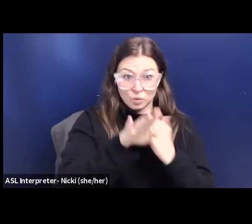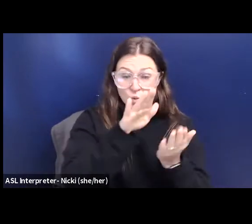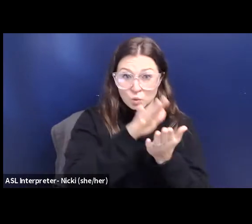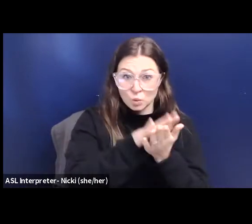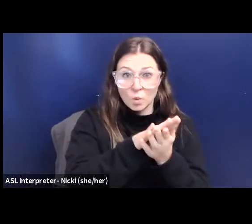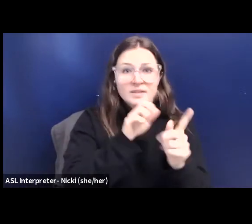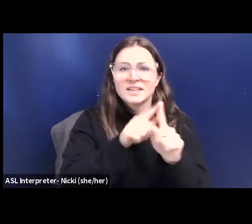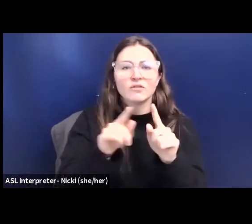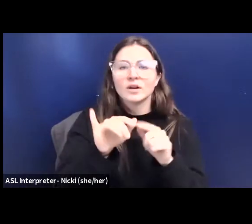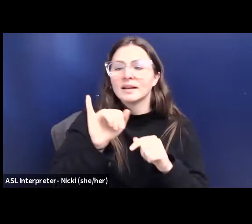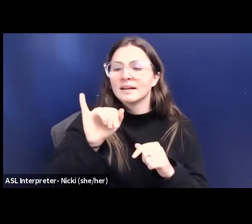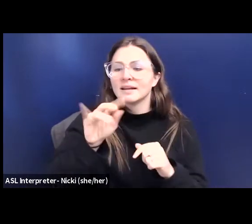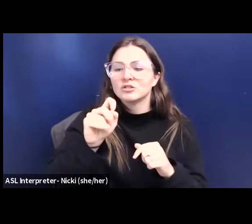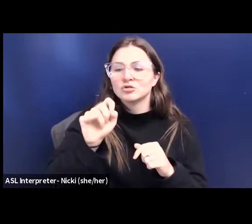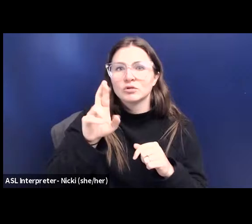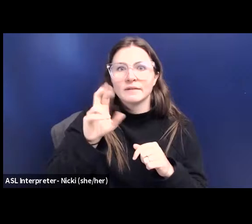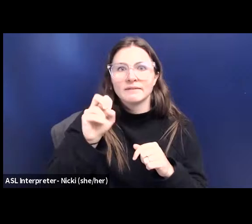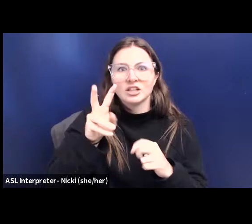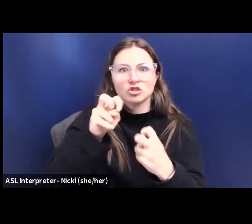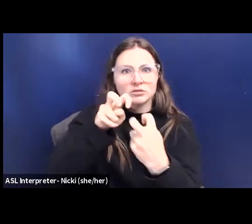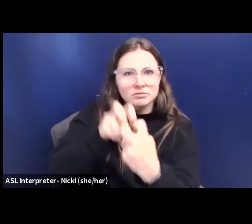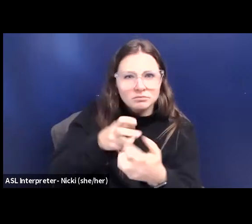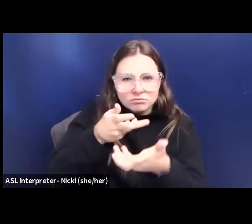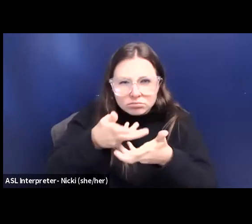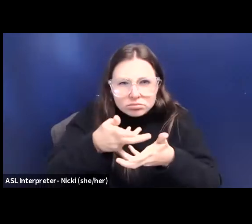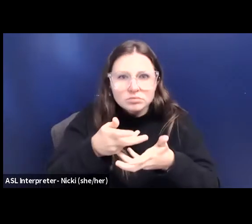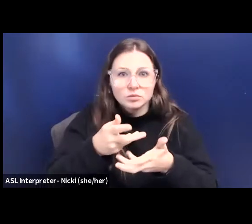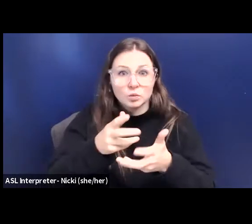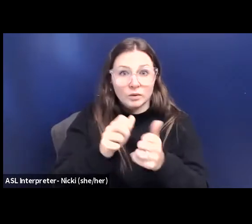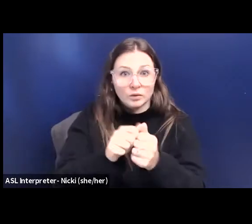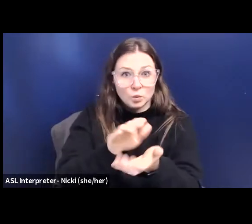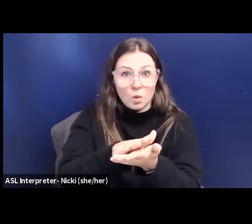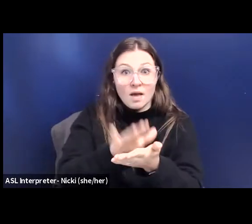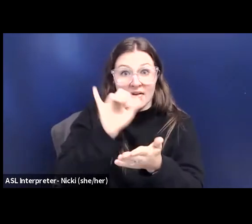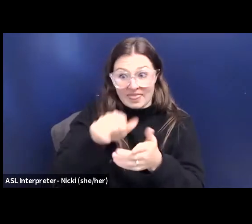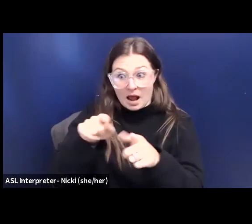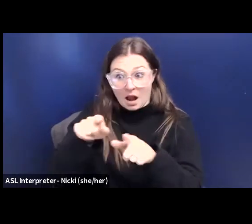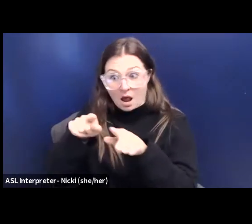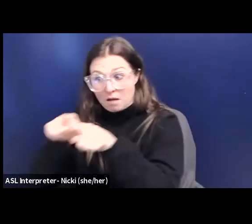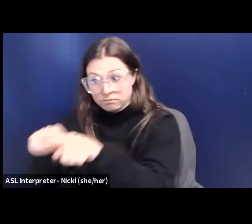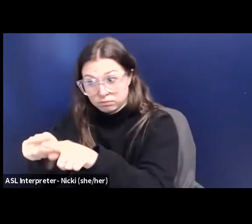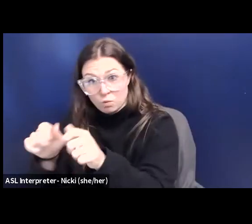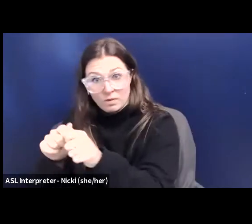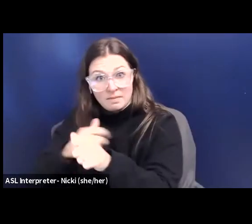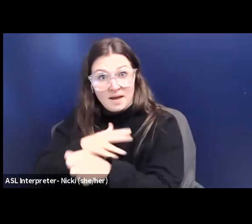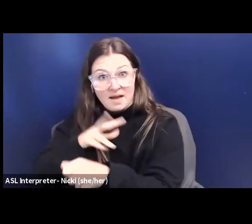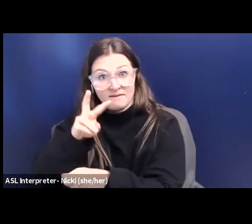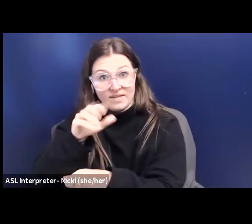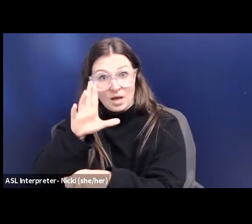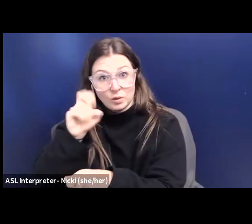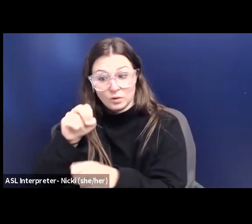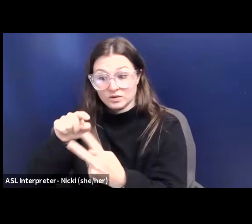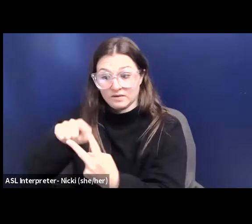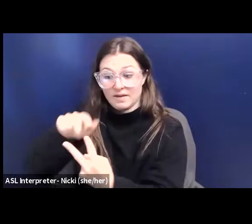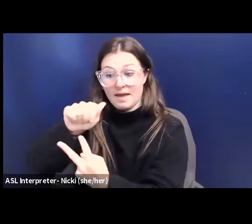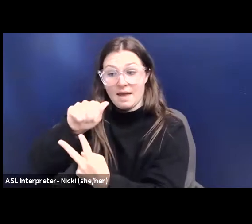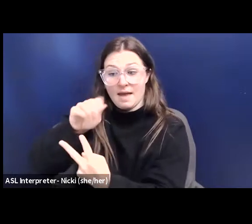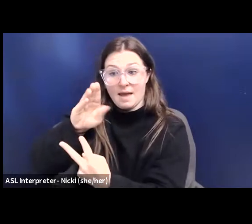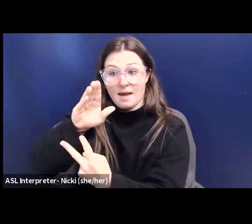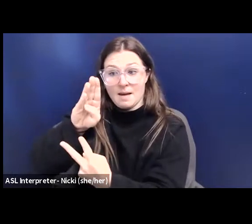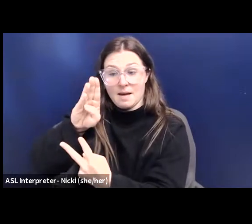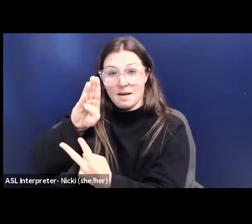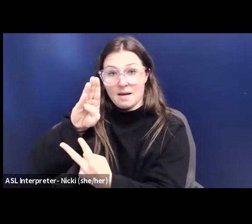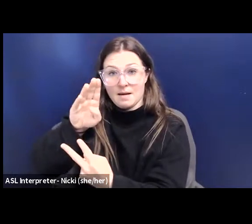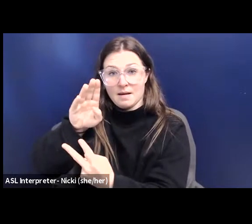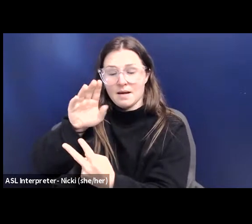how that was aligned or not aligned with abolition and liberation. And so for me, that's a really important place to